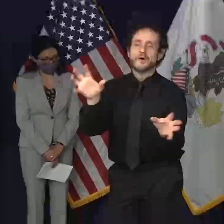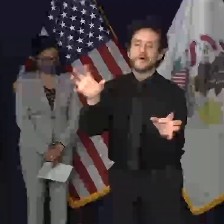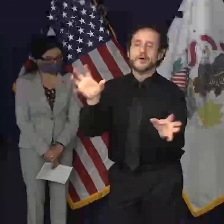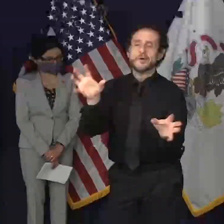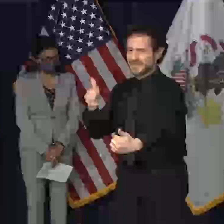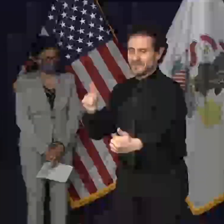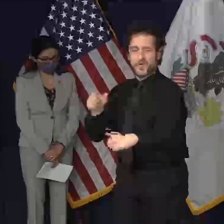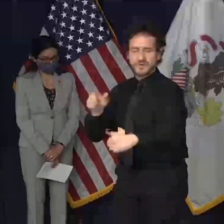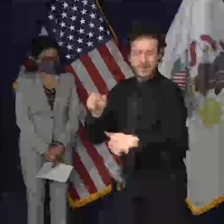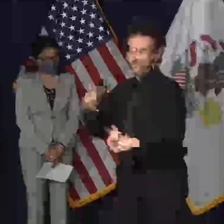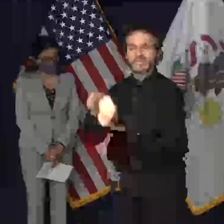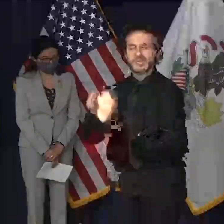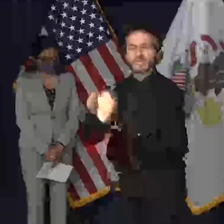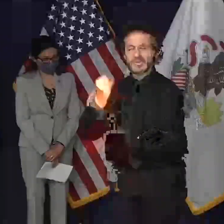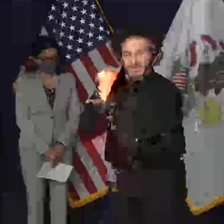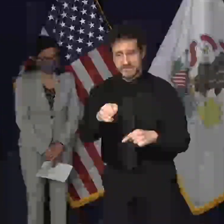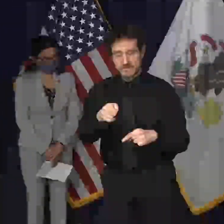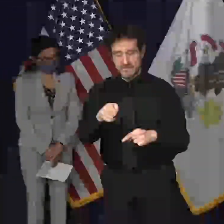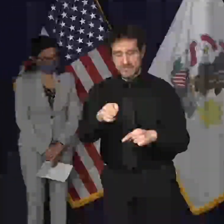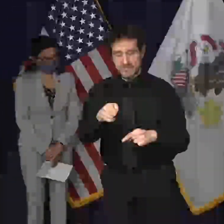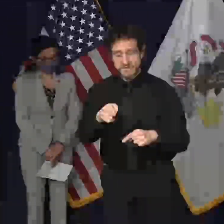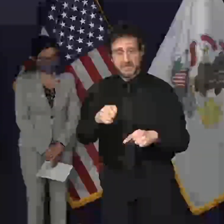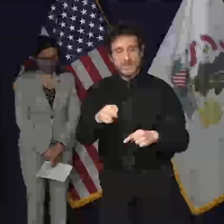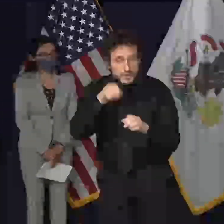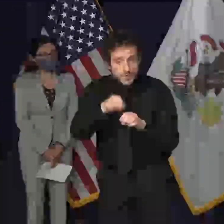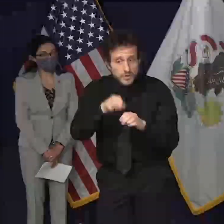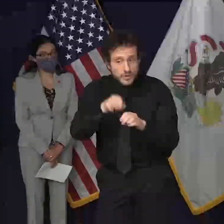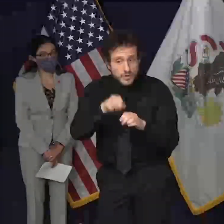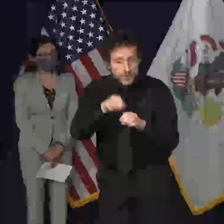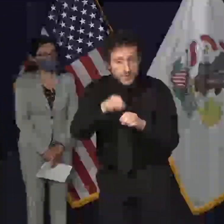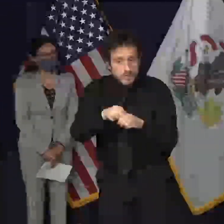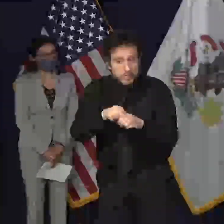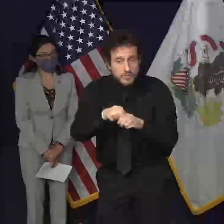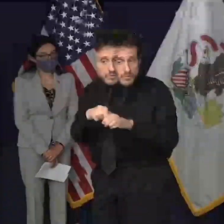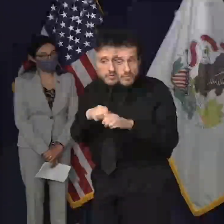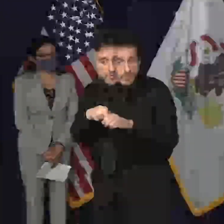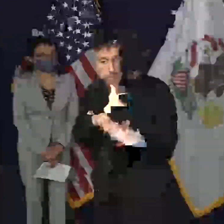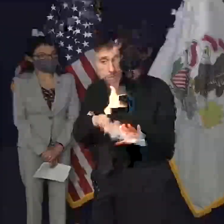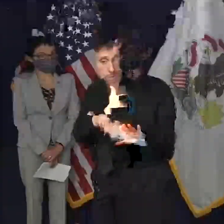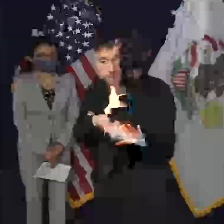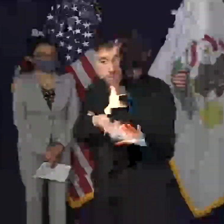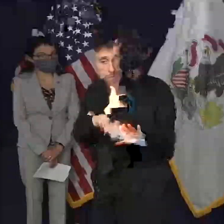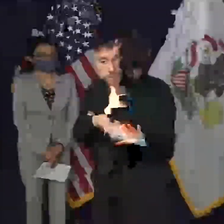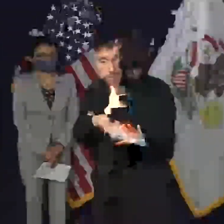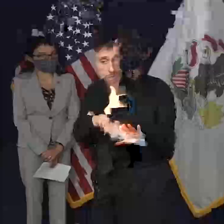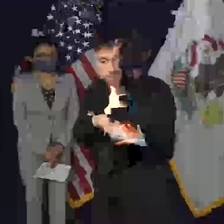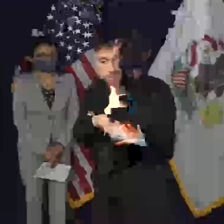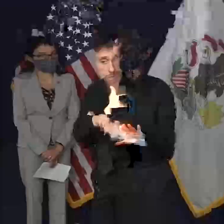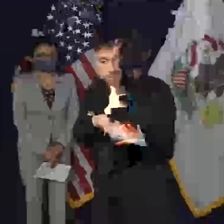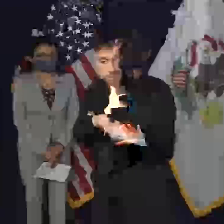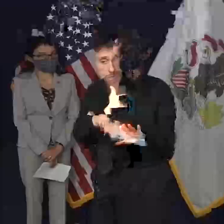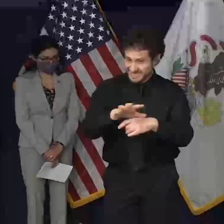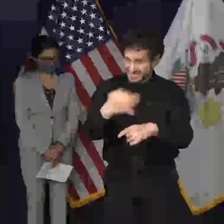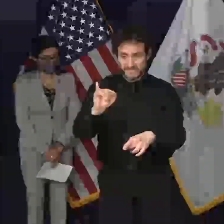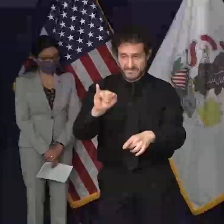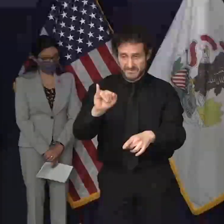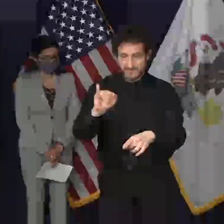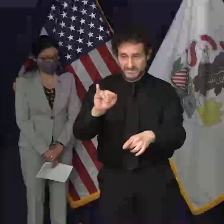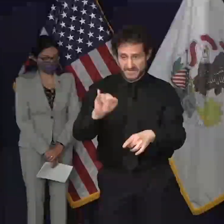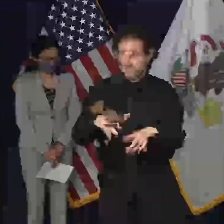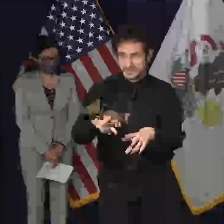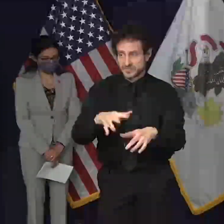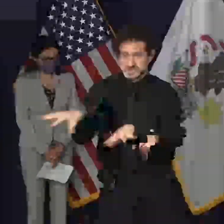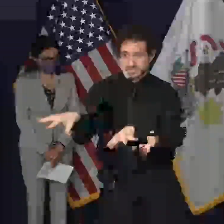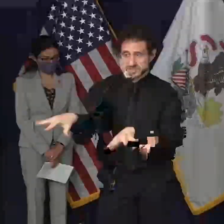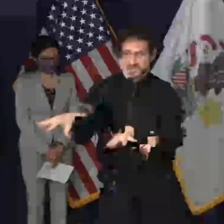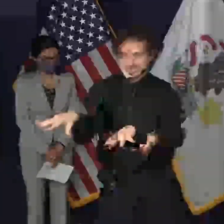in the community, that is a significant warning sign, because we know that that infection is in the community. It's in the staff that work there